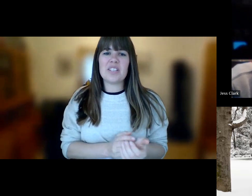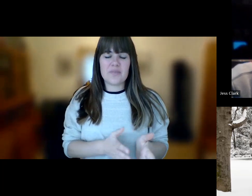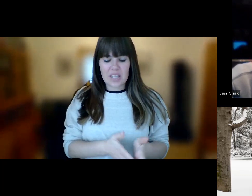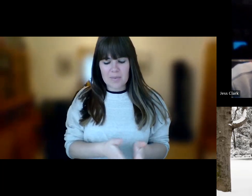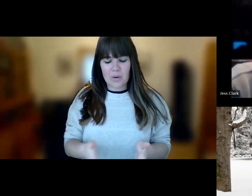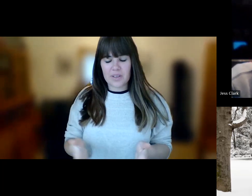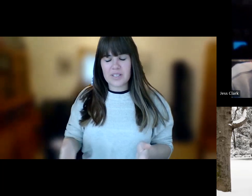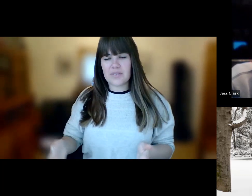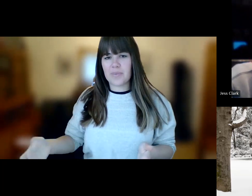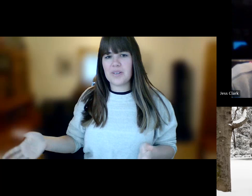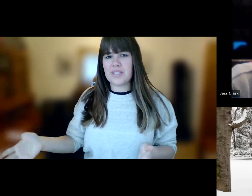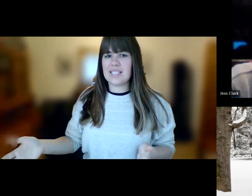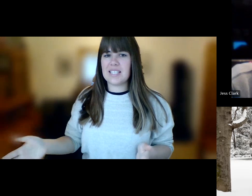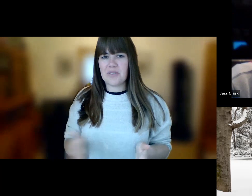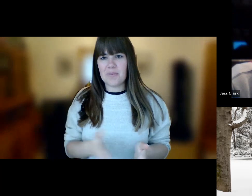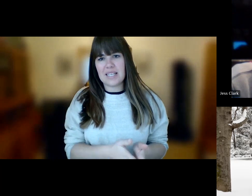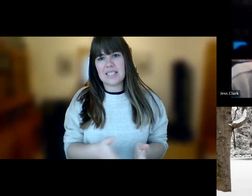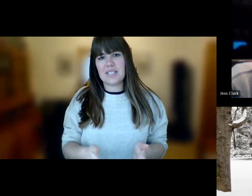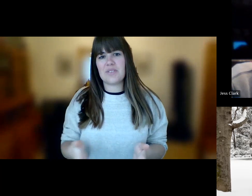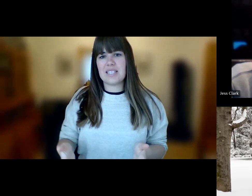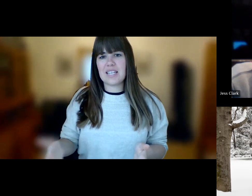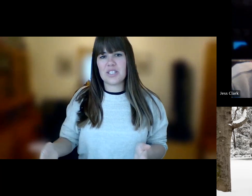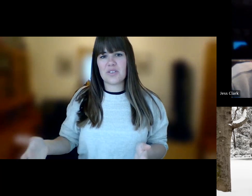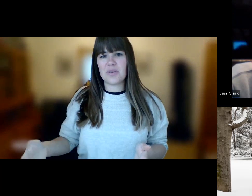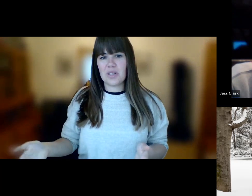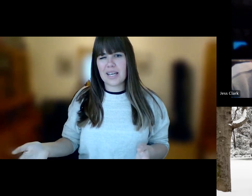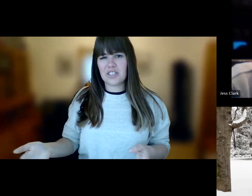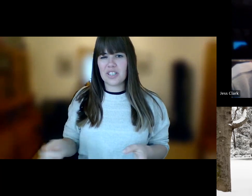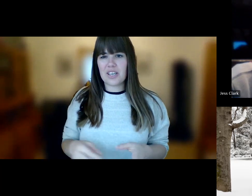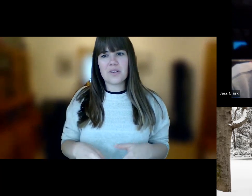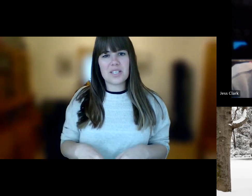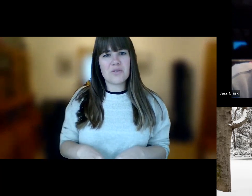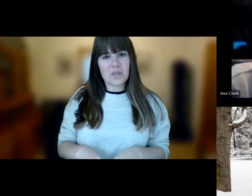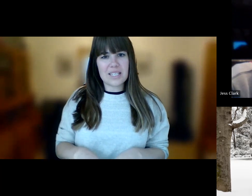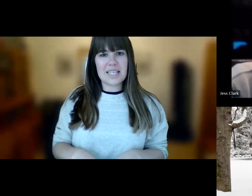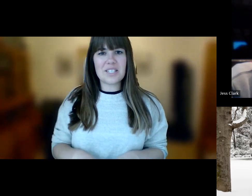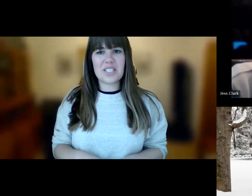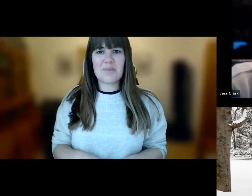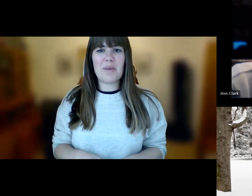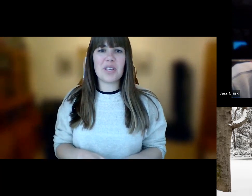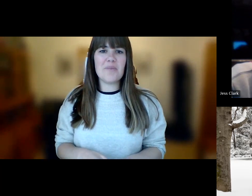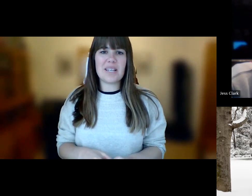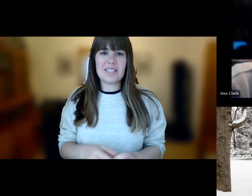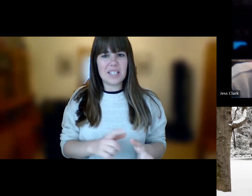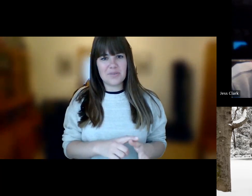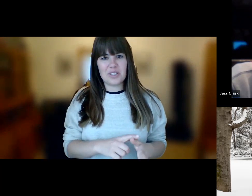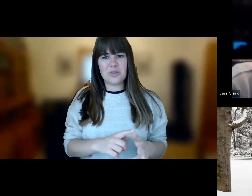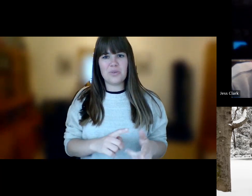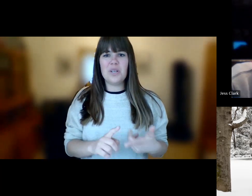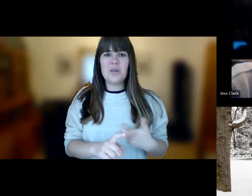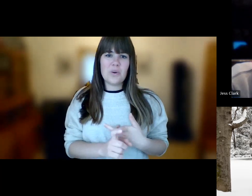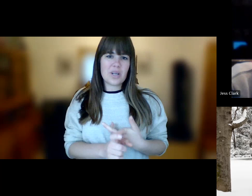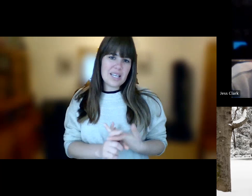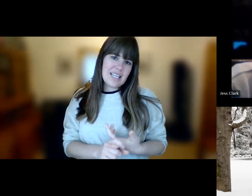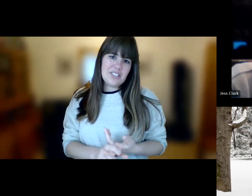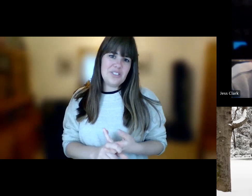But I think just thinking about all of those different processes that are in place and the different stages of communication that you use in your organisation. So maybe going back to that